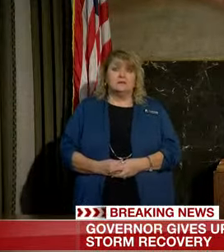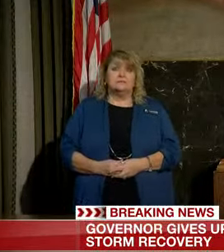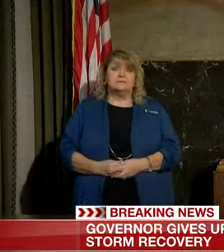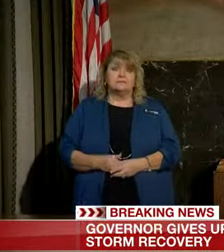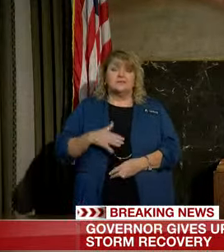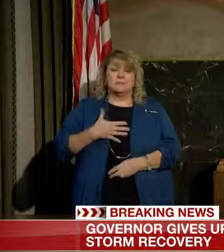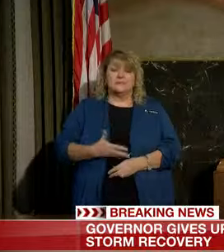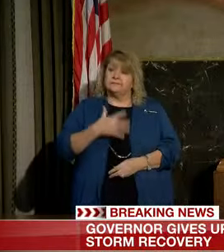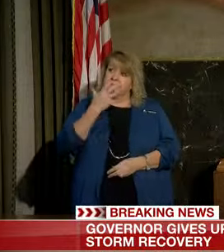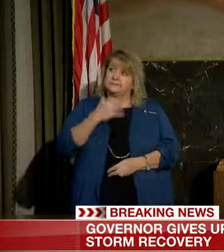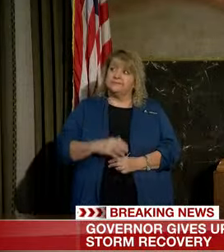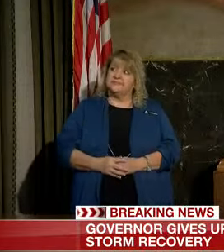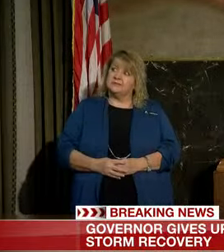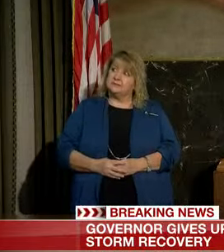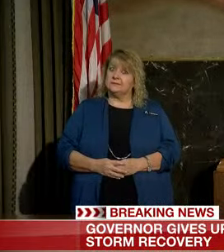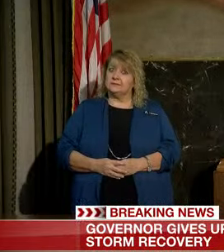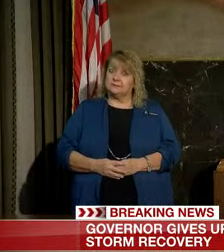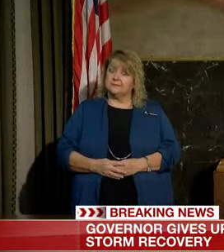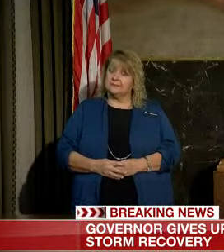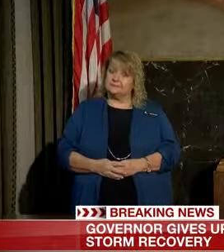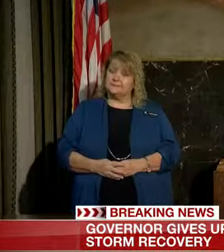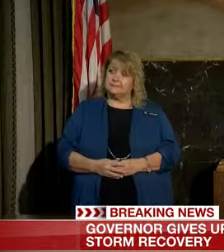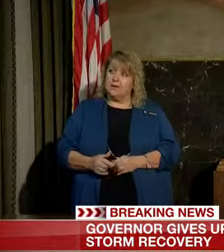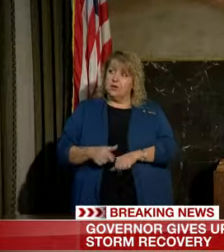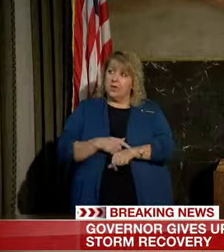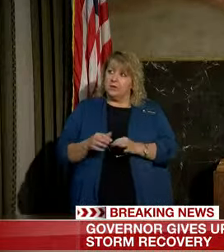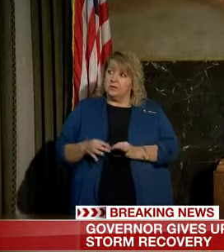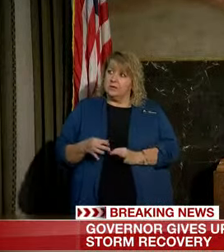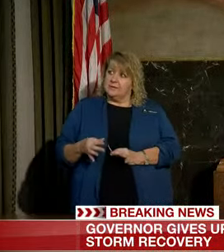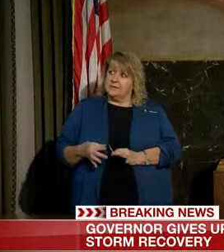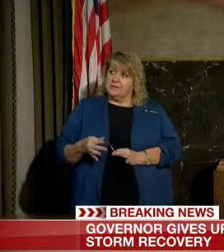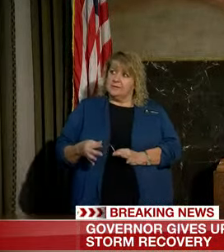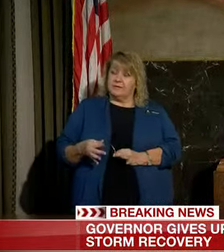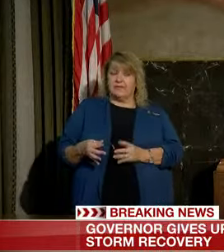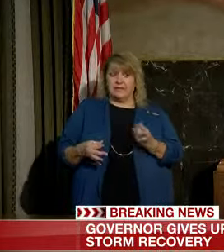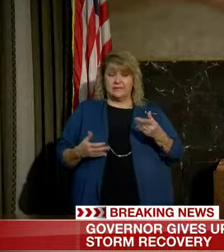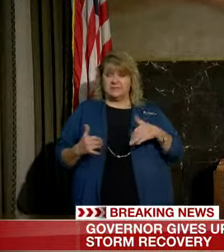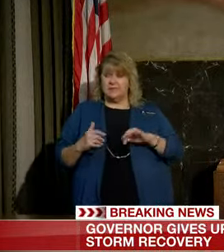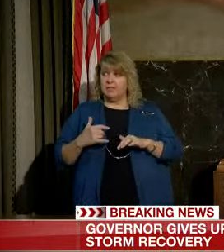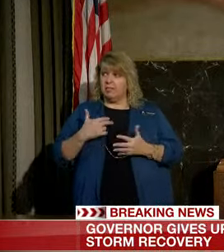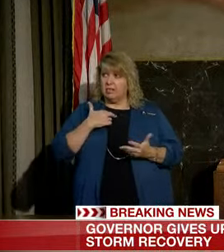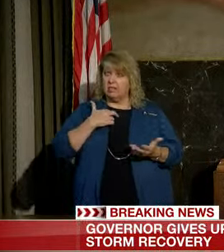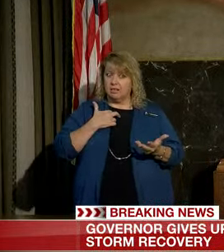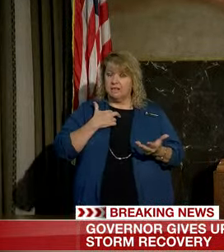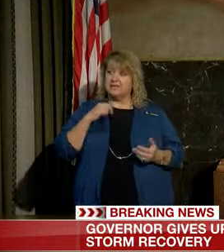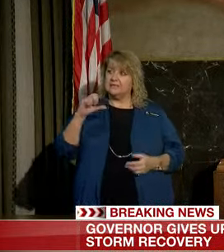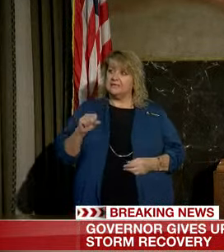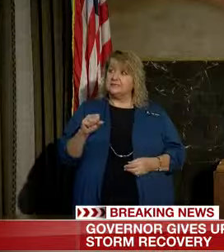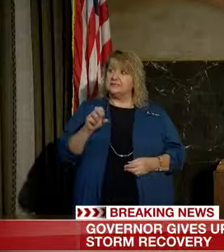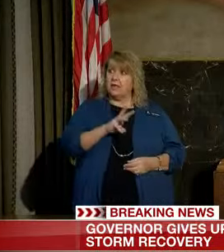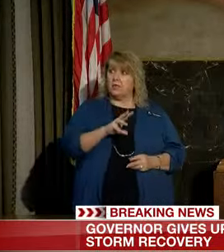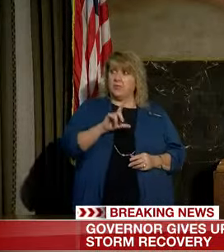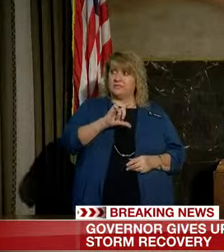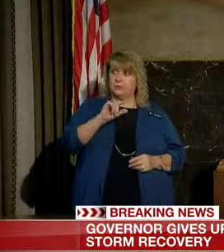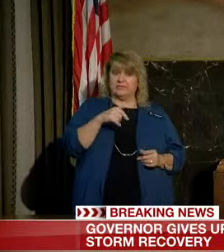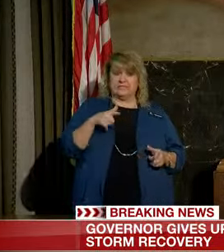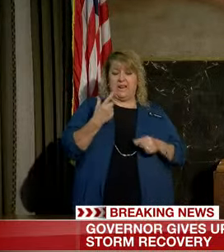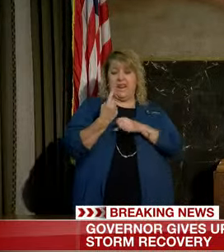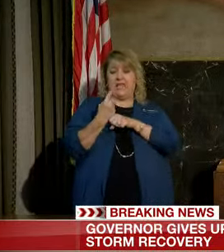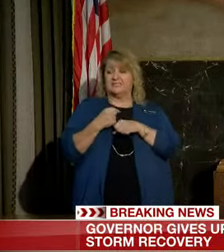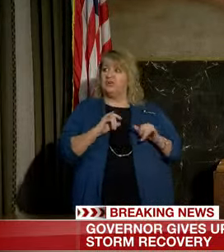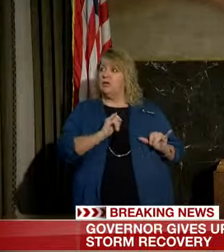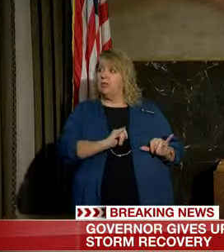upset about the length of time before these assets were brought to bear in Southwest Louisiana last year.